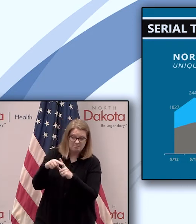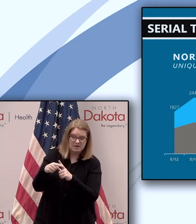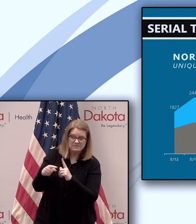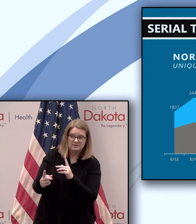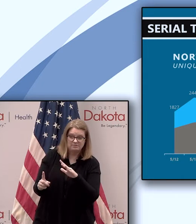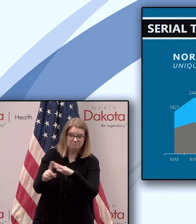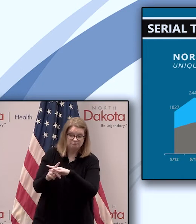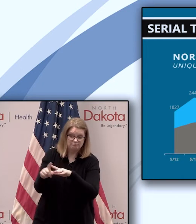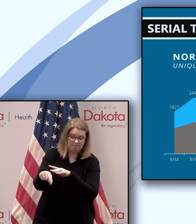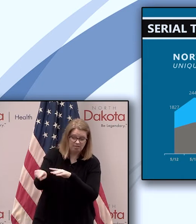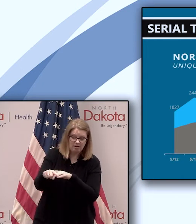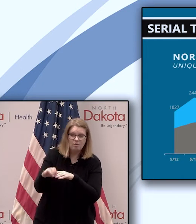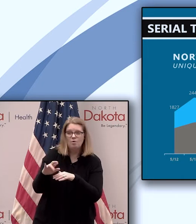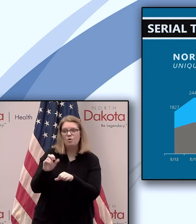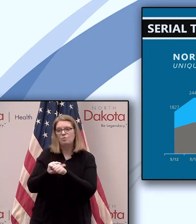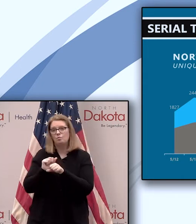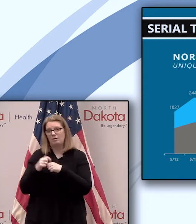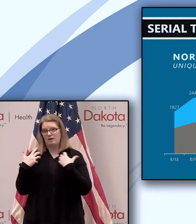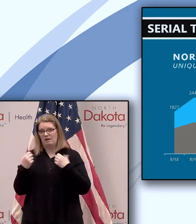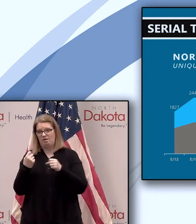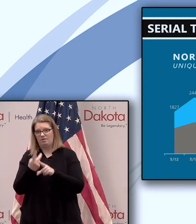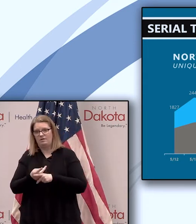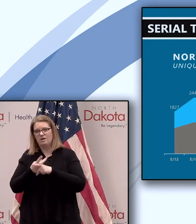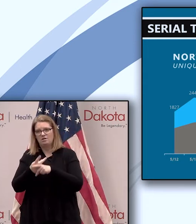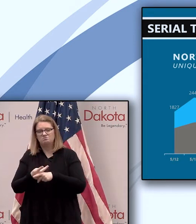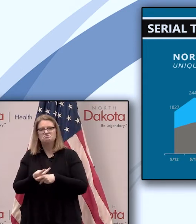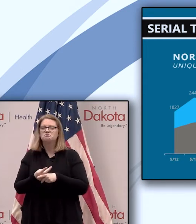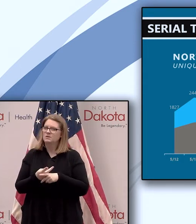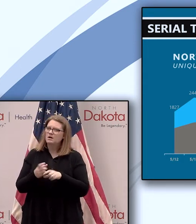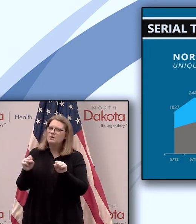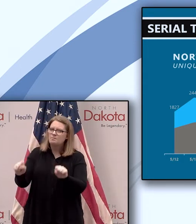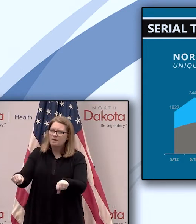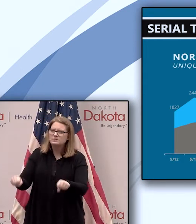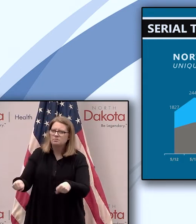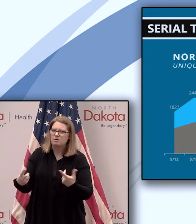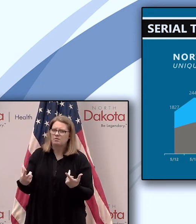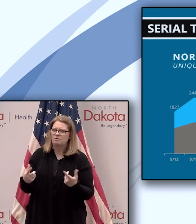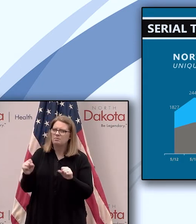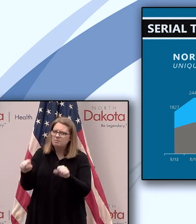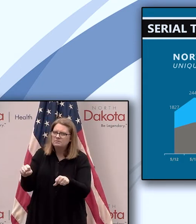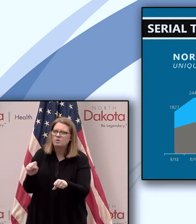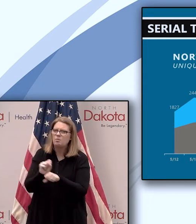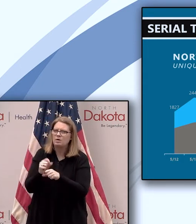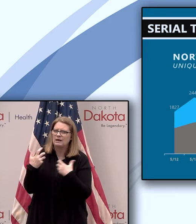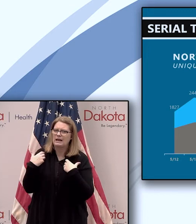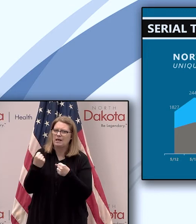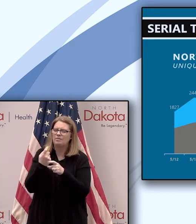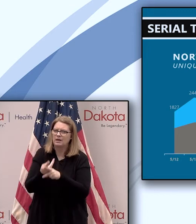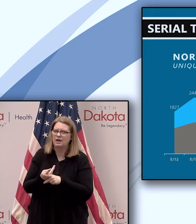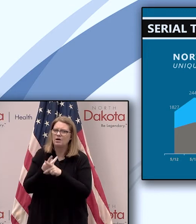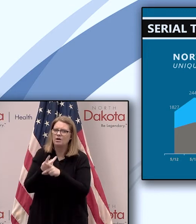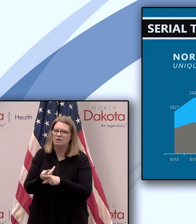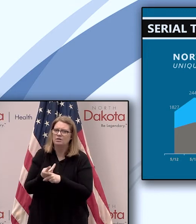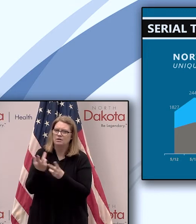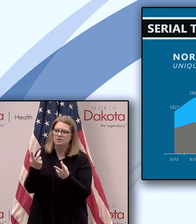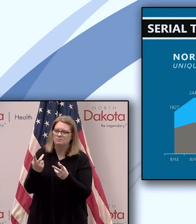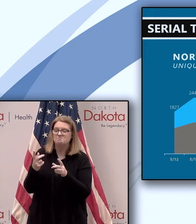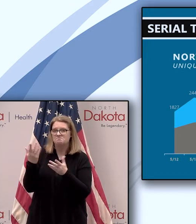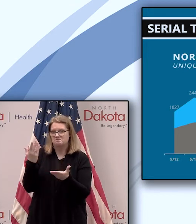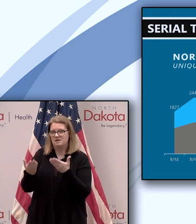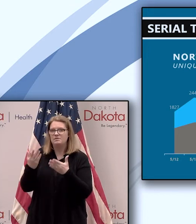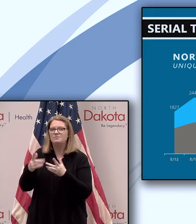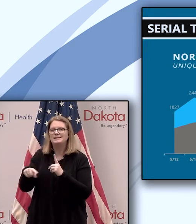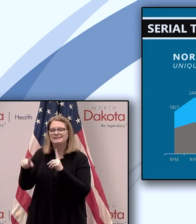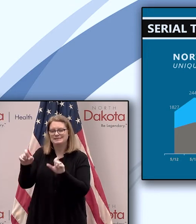in healthcare, it's very, very possible that working in healthcare could lead to getting tested multiple